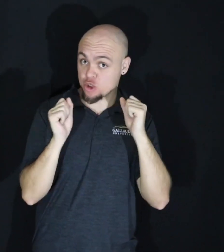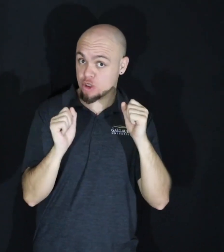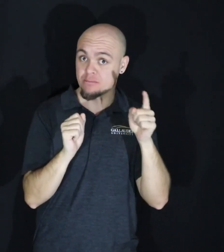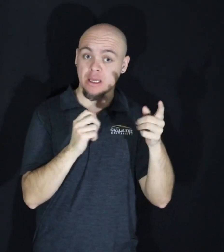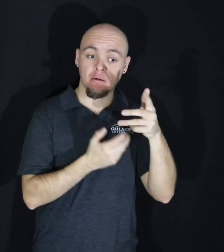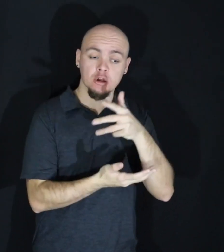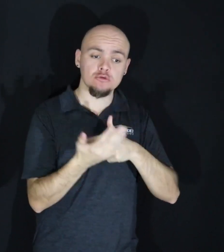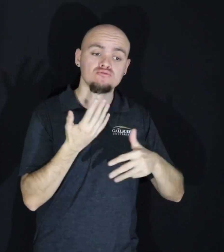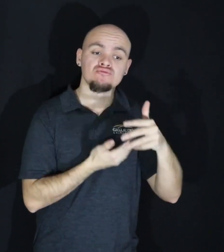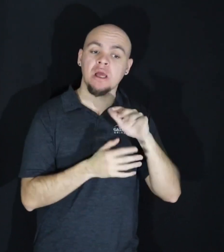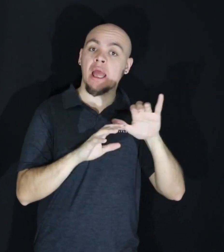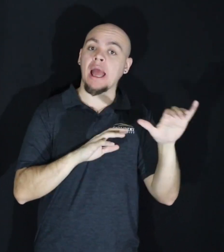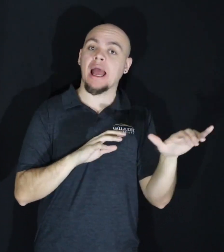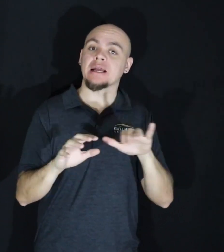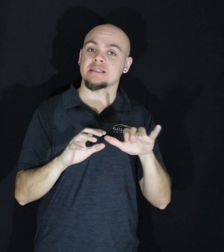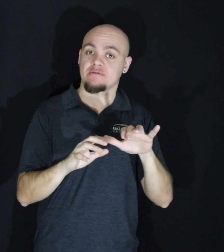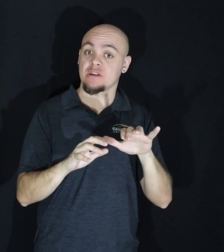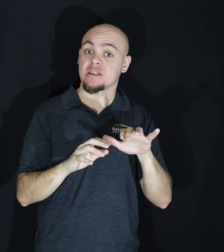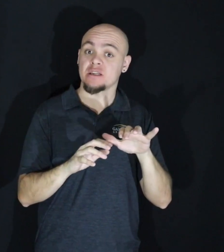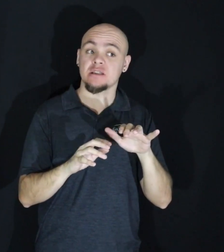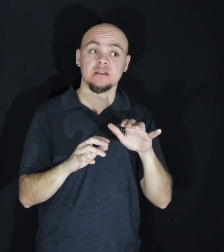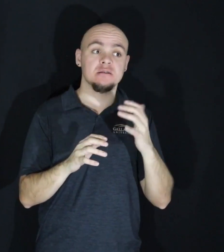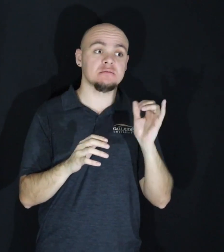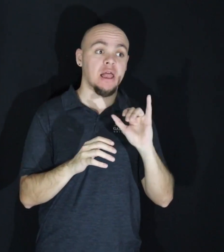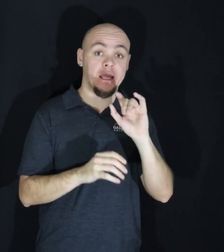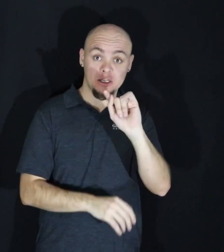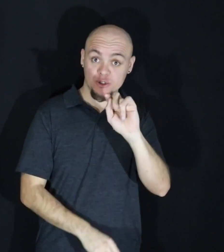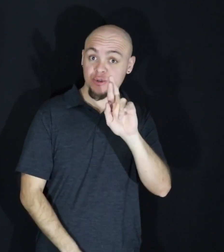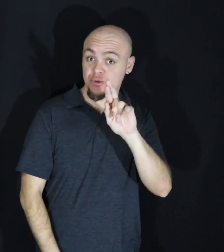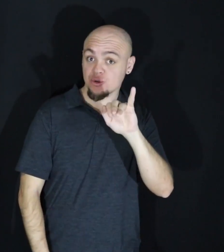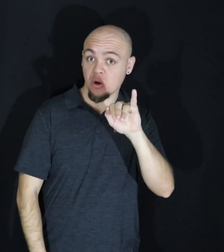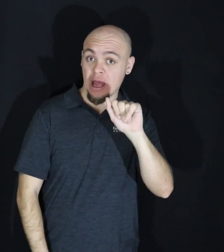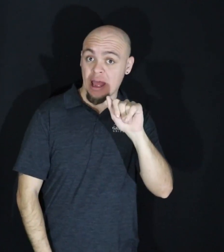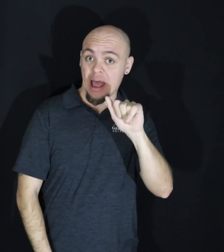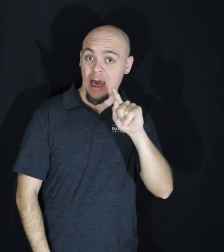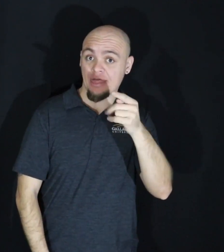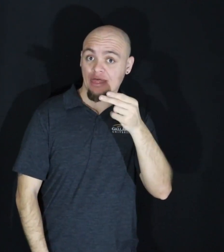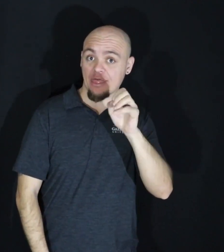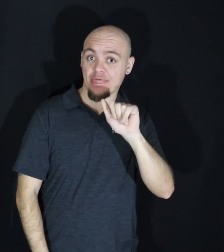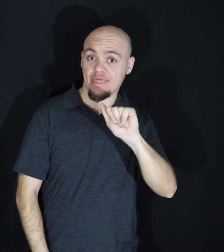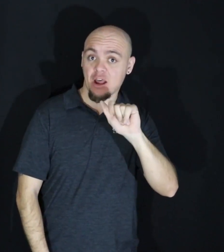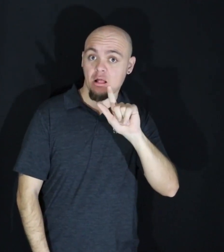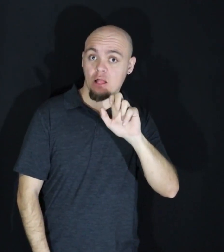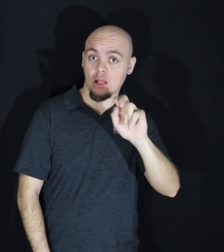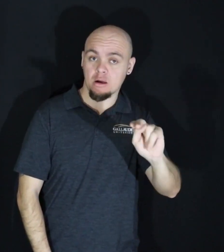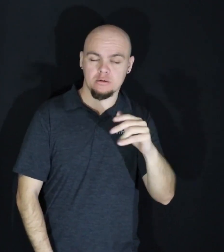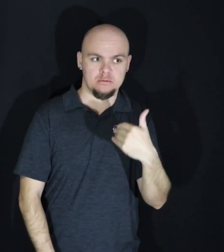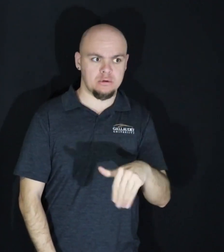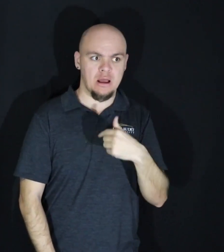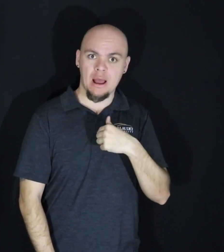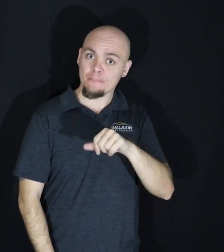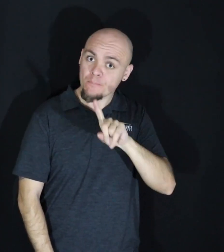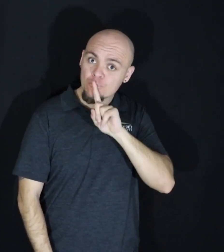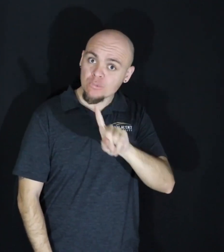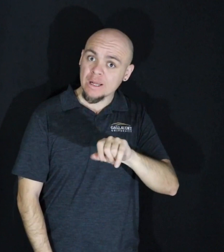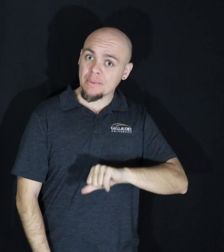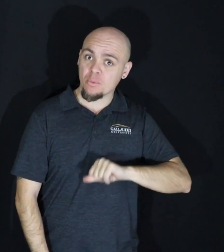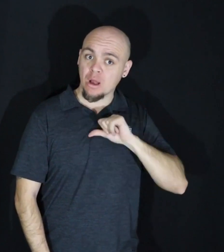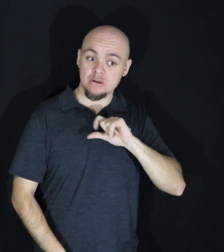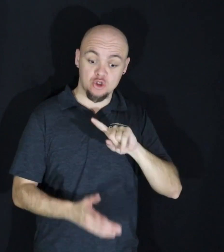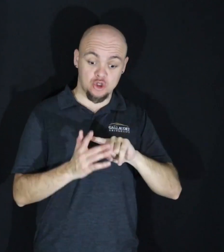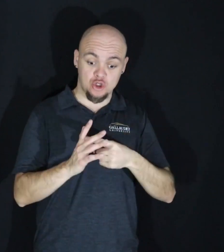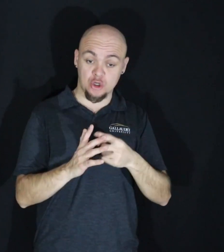and he does activities with me outside of the gym like triathlons. I have never been more proud of anything, and it truly starts with